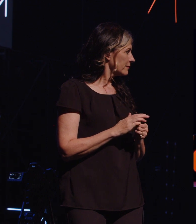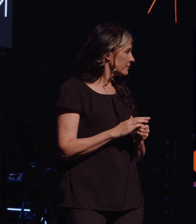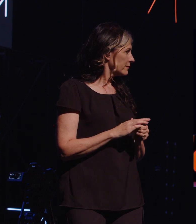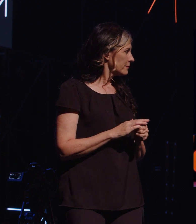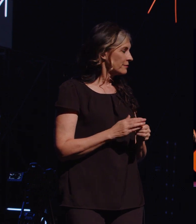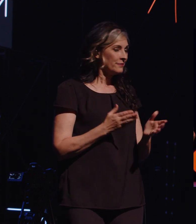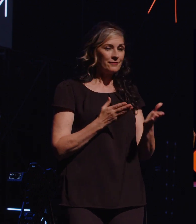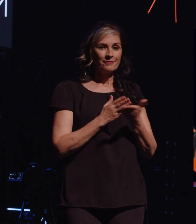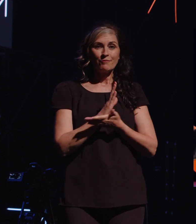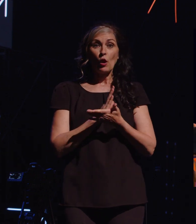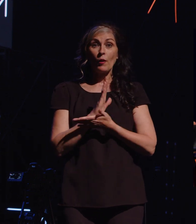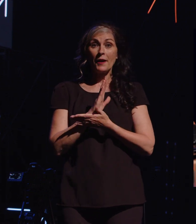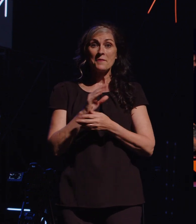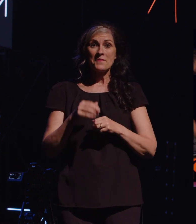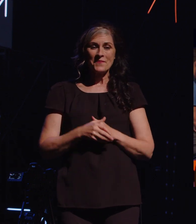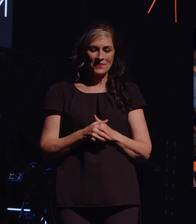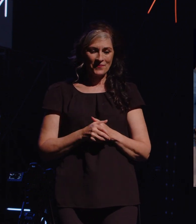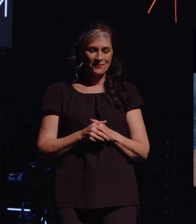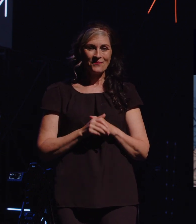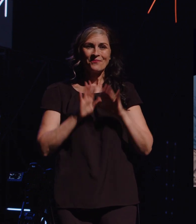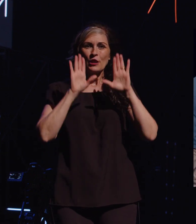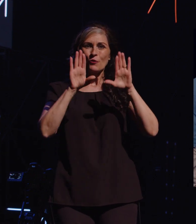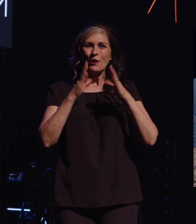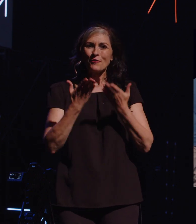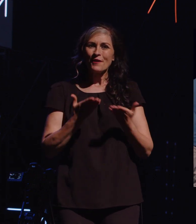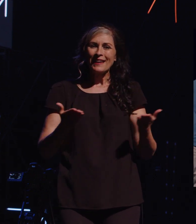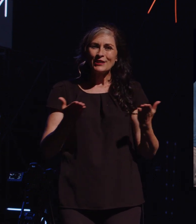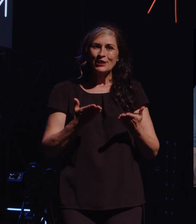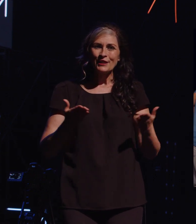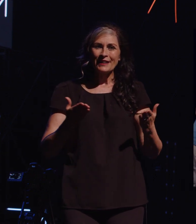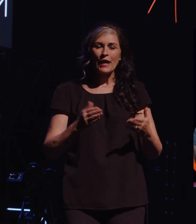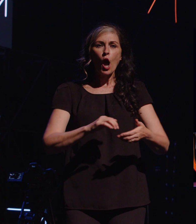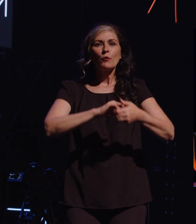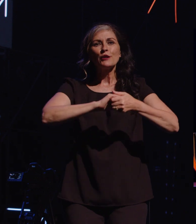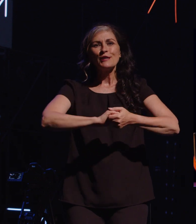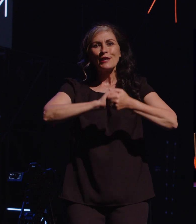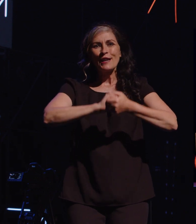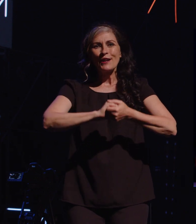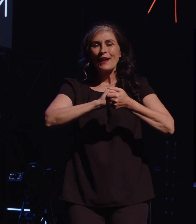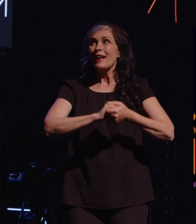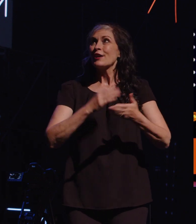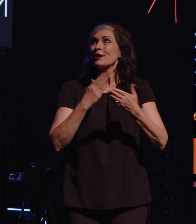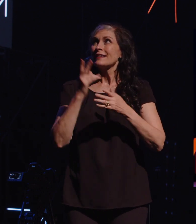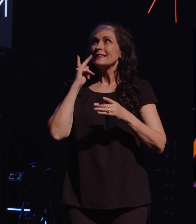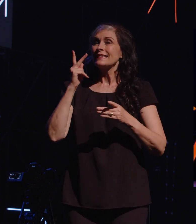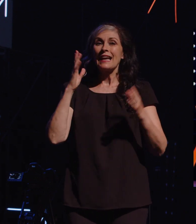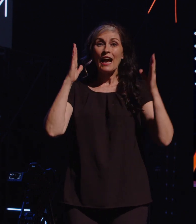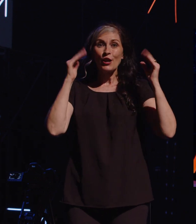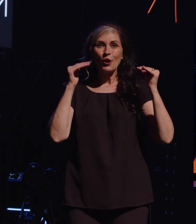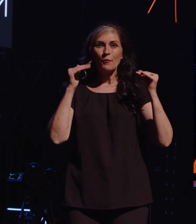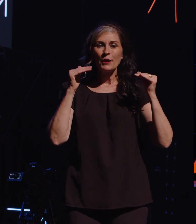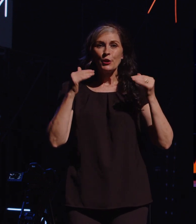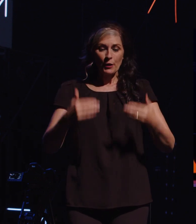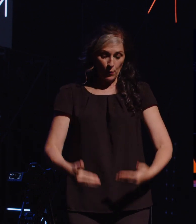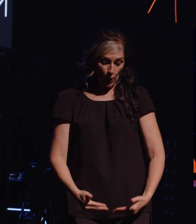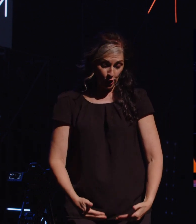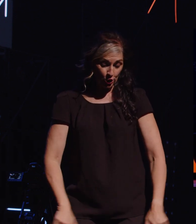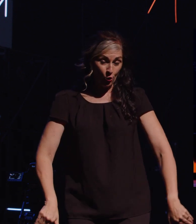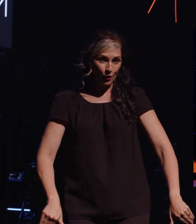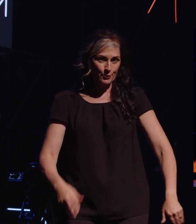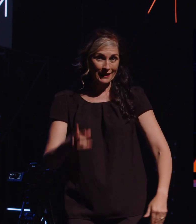All right, Kellen. It's great to have you here, man. I'm going to shake your hand. It's good seeing you. I was hoping you're going to wear shorts.